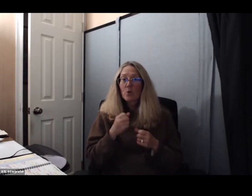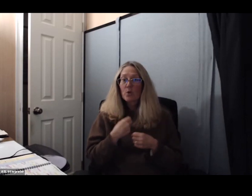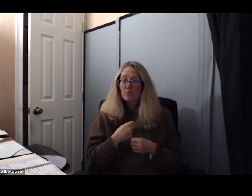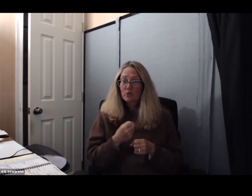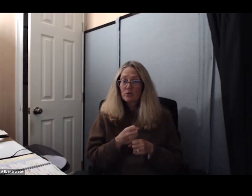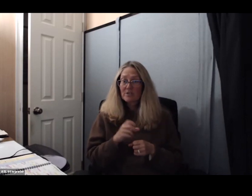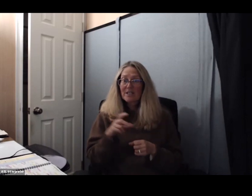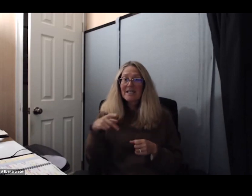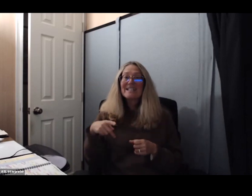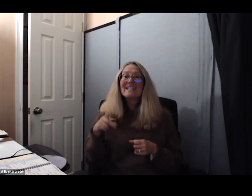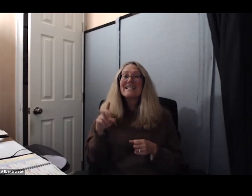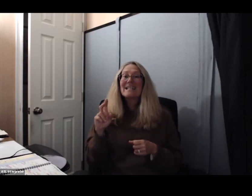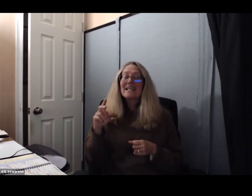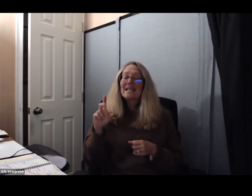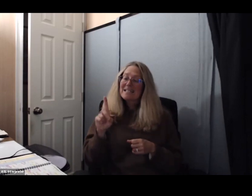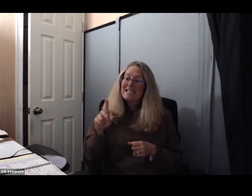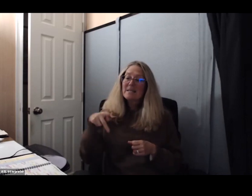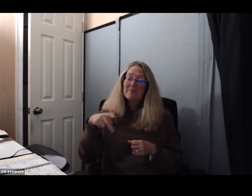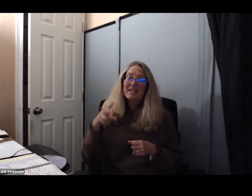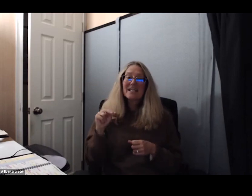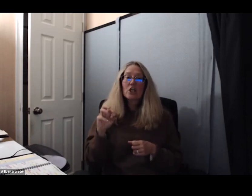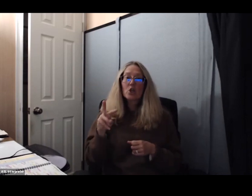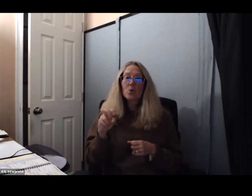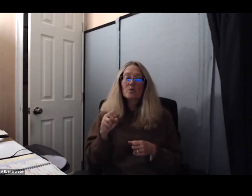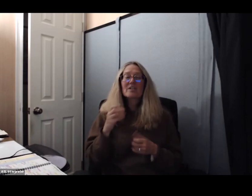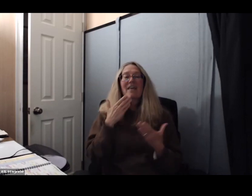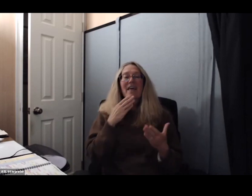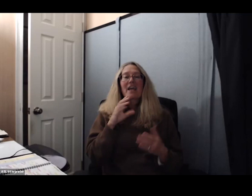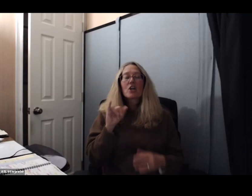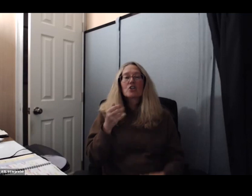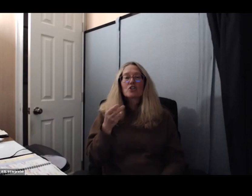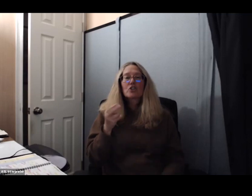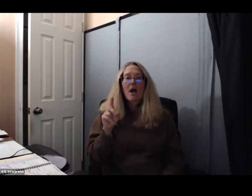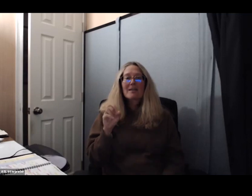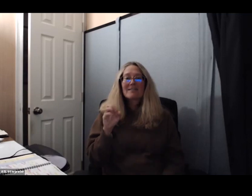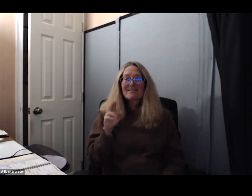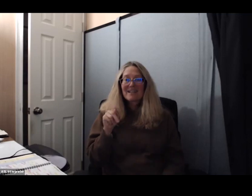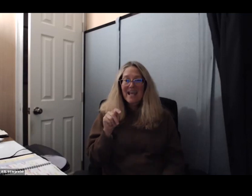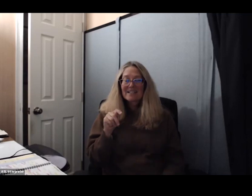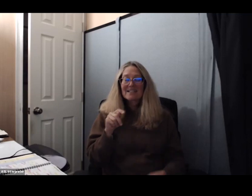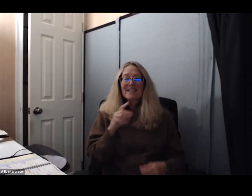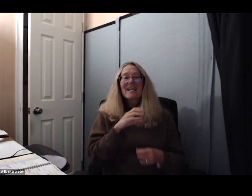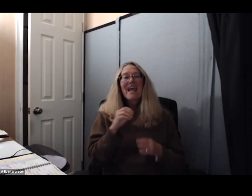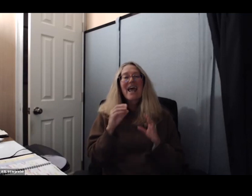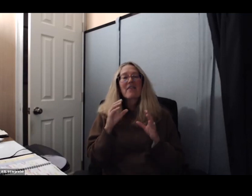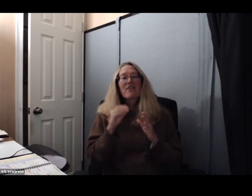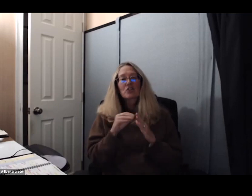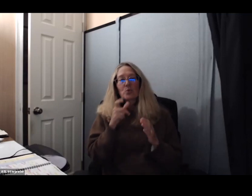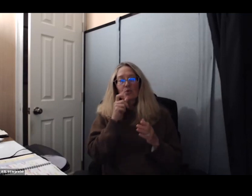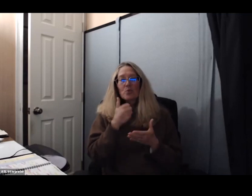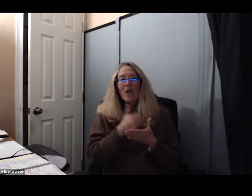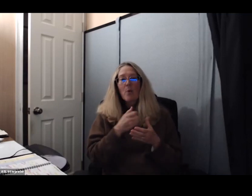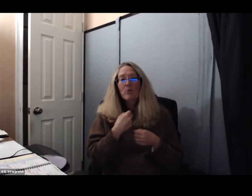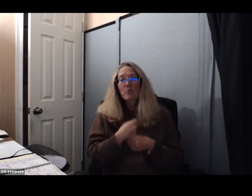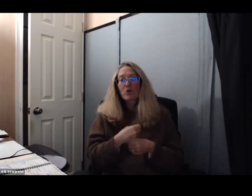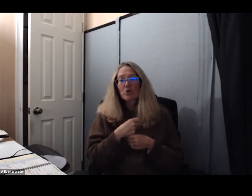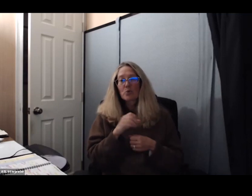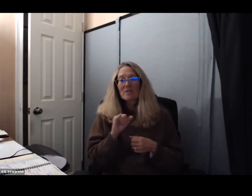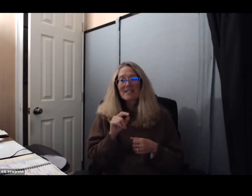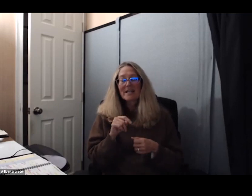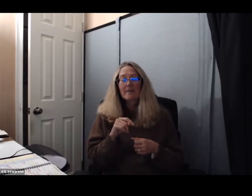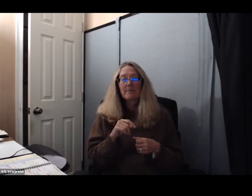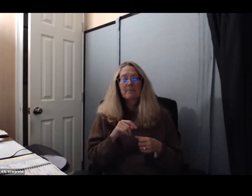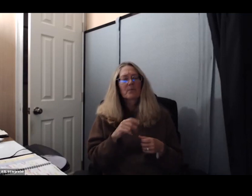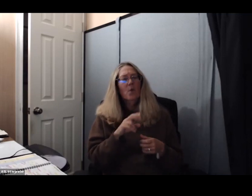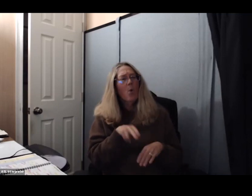by DP News, and I want to thank John Dent, our teacher, and the students that helped us produce that. Sorry, thank you. Of course.